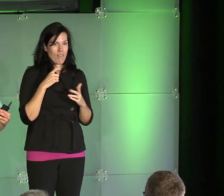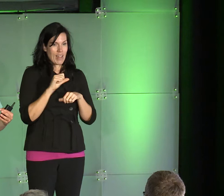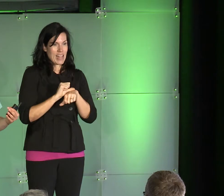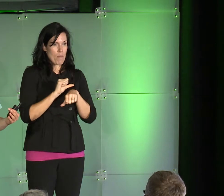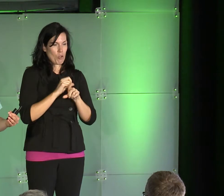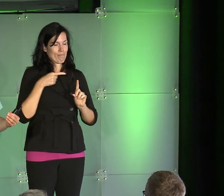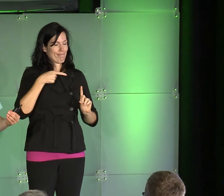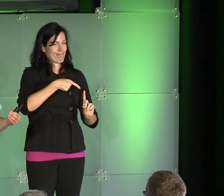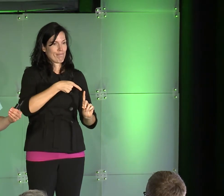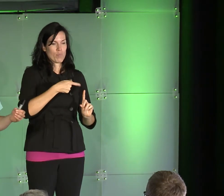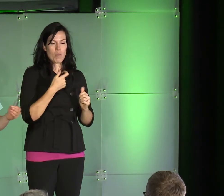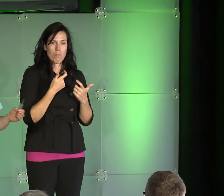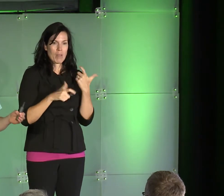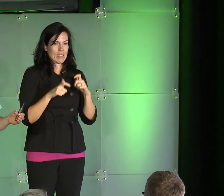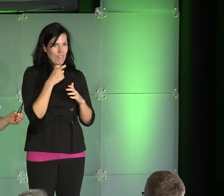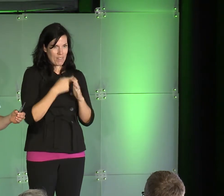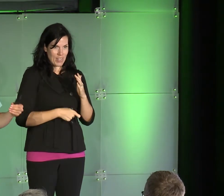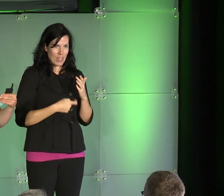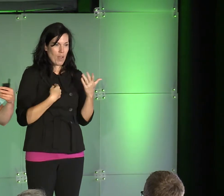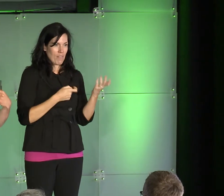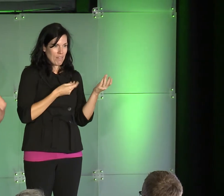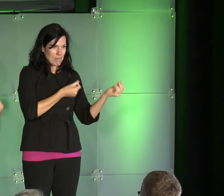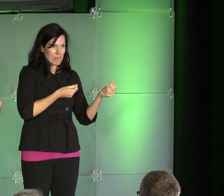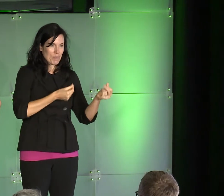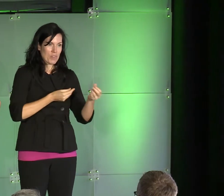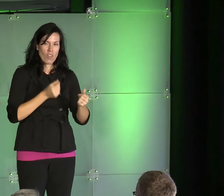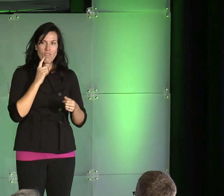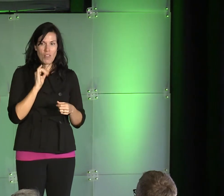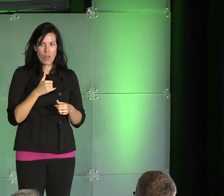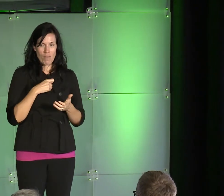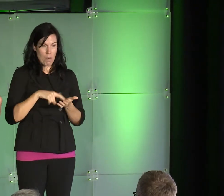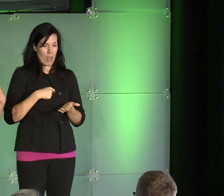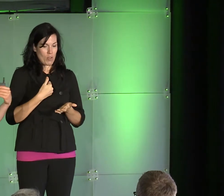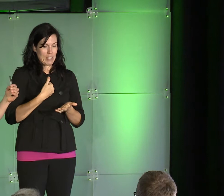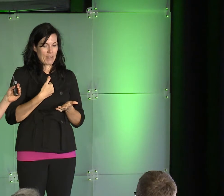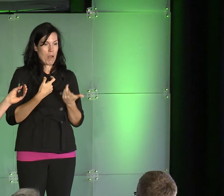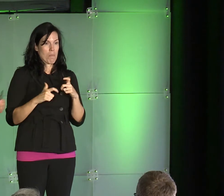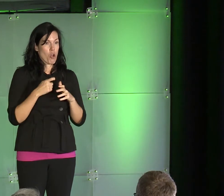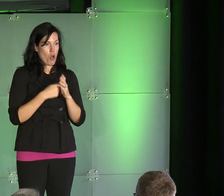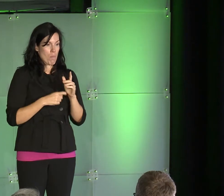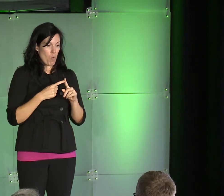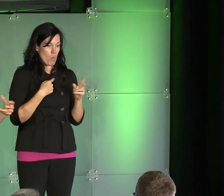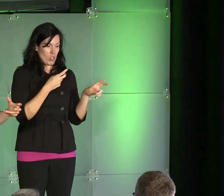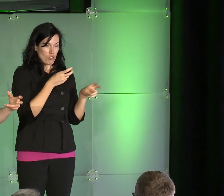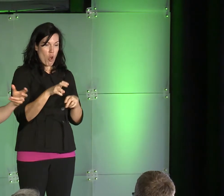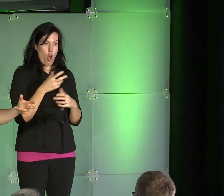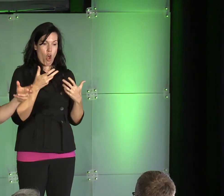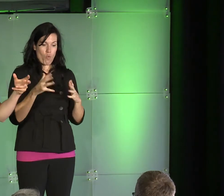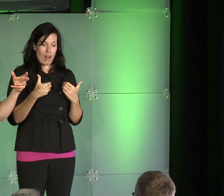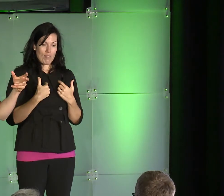is a huge fee when you really have few other costs, and like us having to pay ourselves is the biggest cost. But when you transition to, there's already